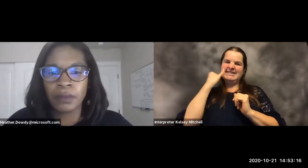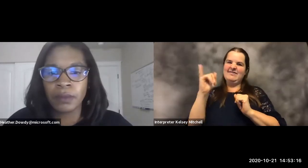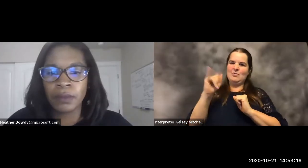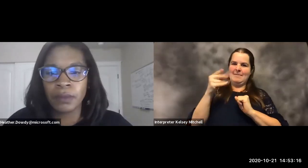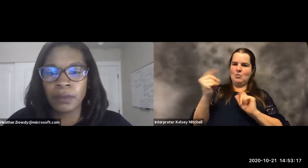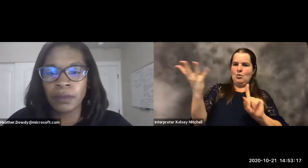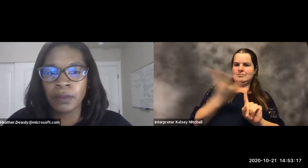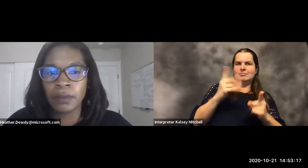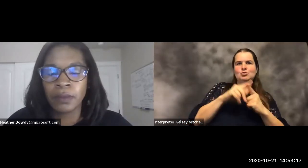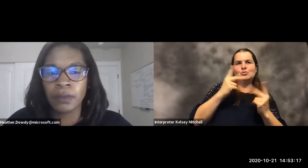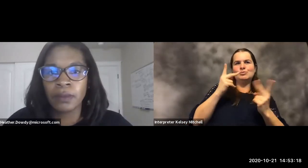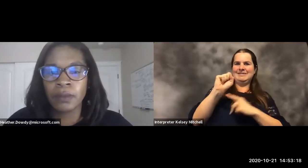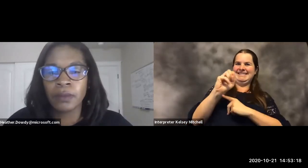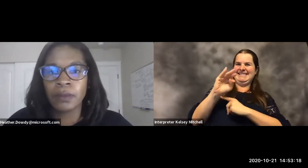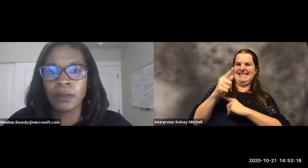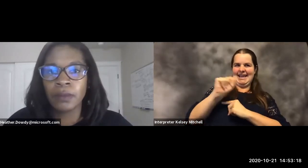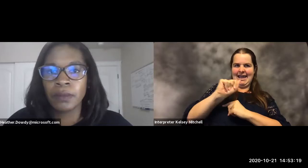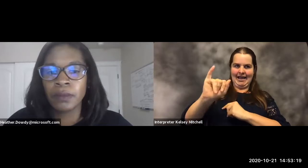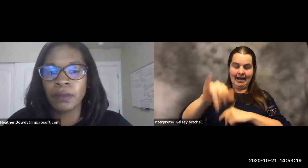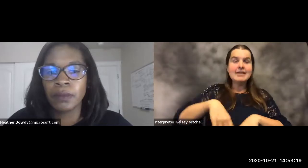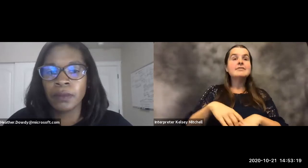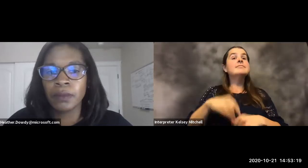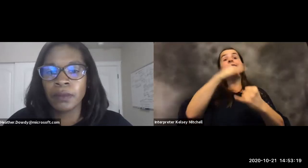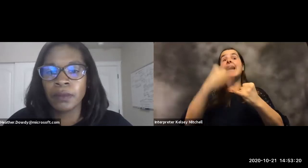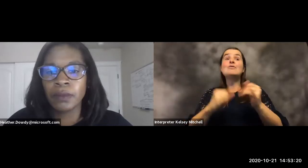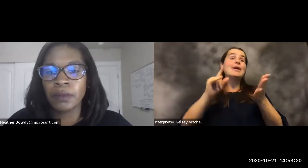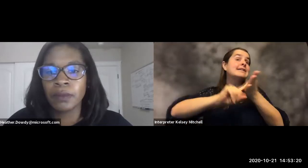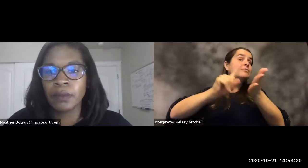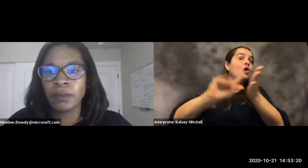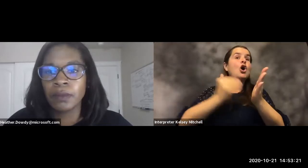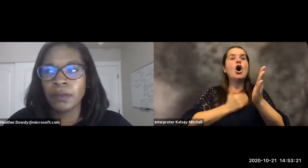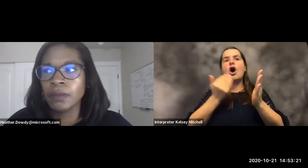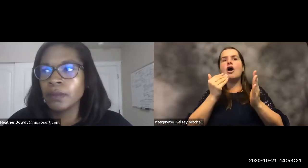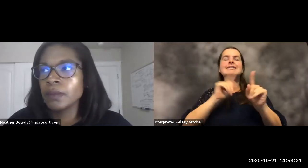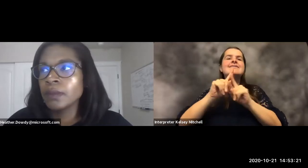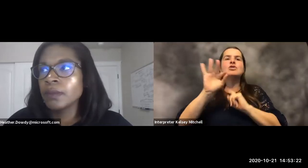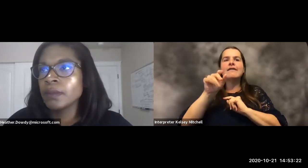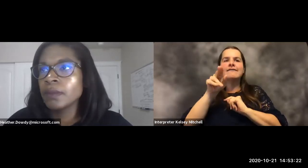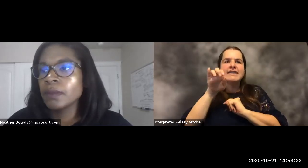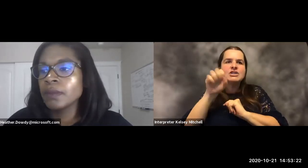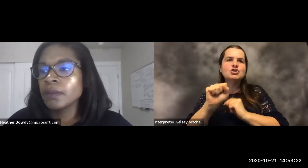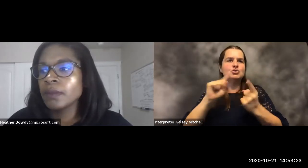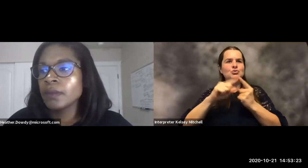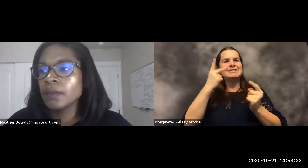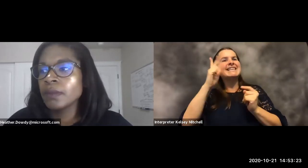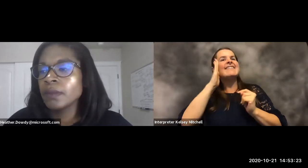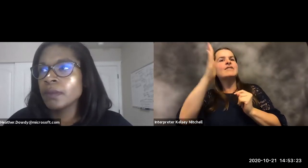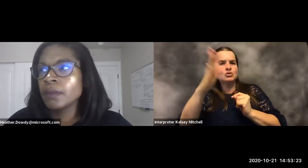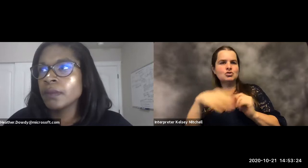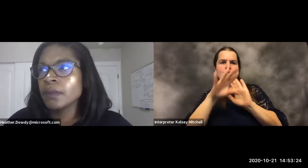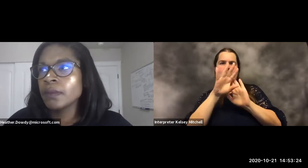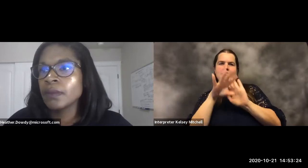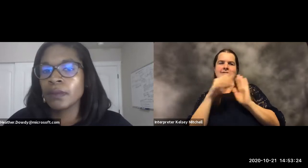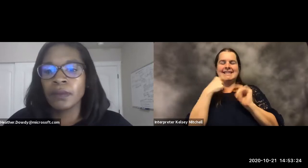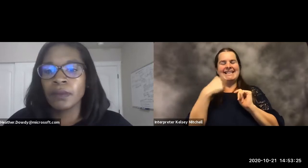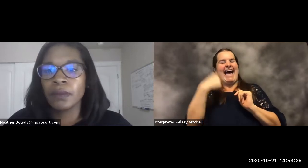Bill Gates. Finally, explore our experimental features like scene descriptions to get a glimpse of the future. I think it's a young girl throwing